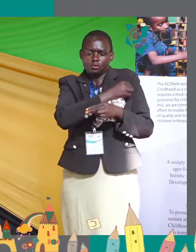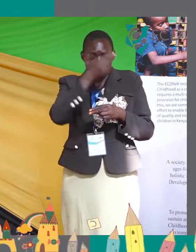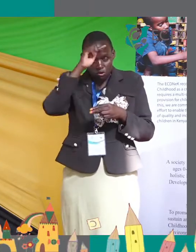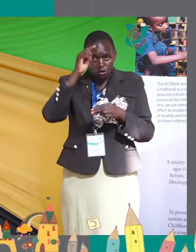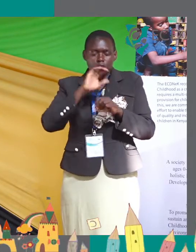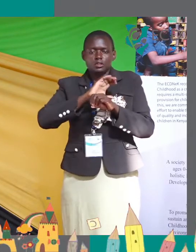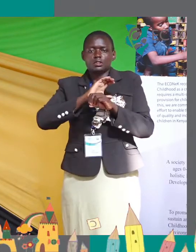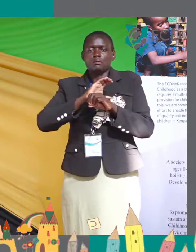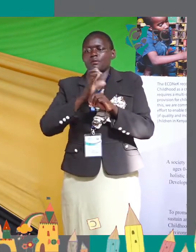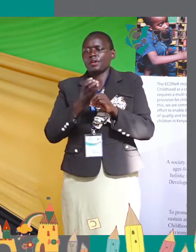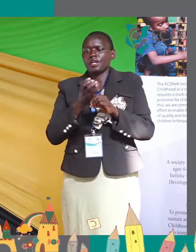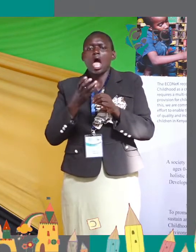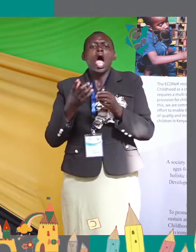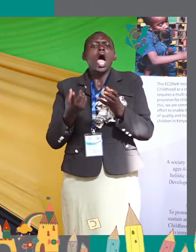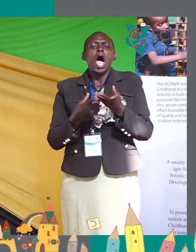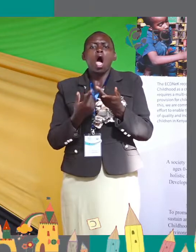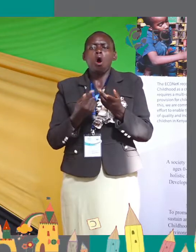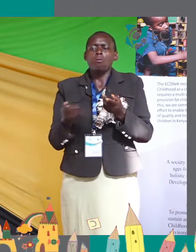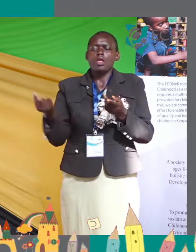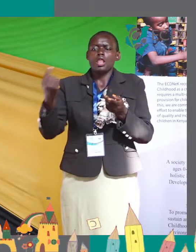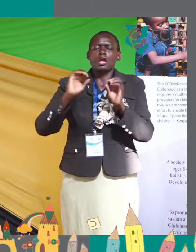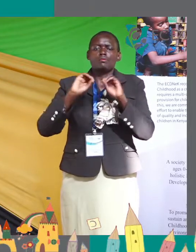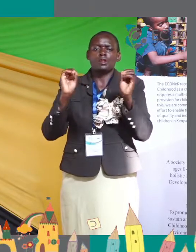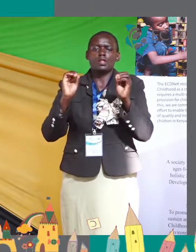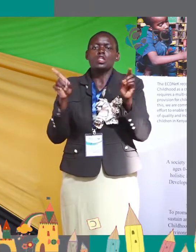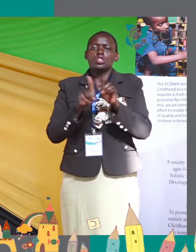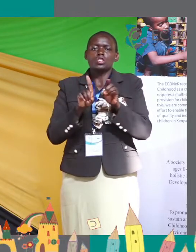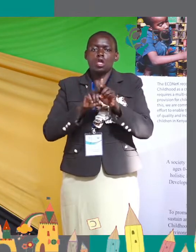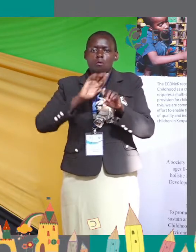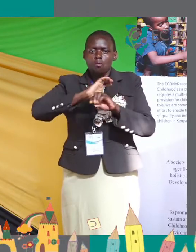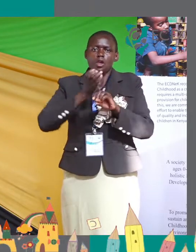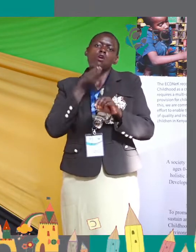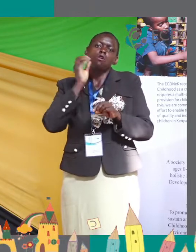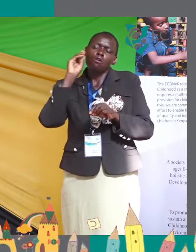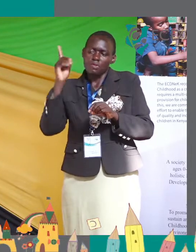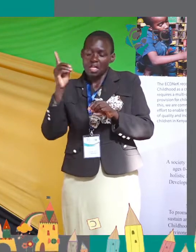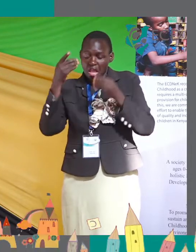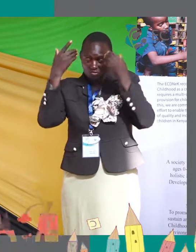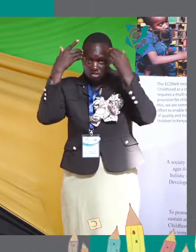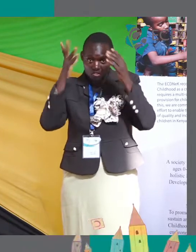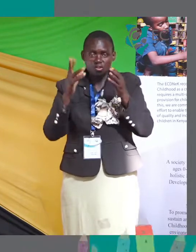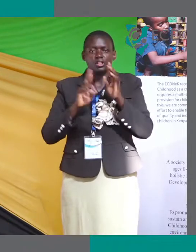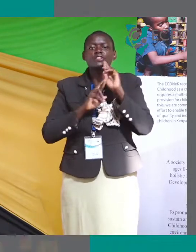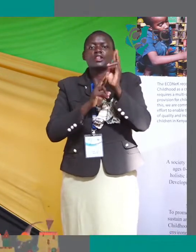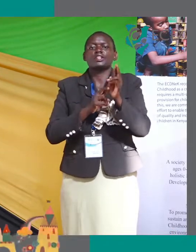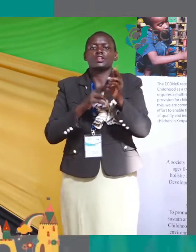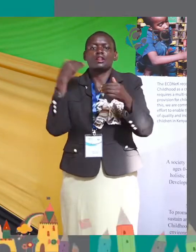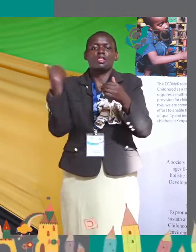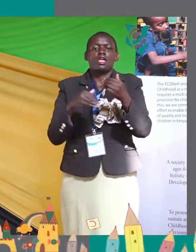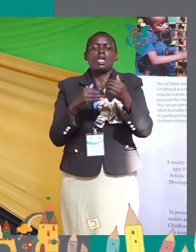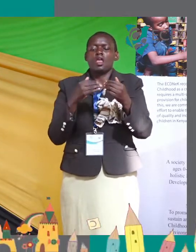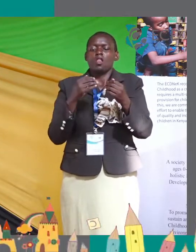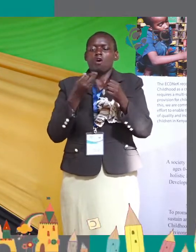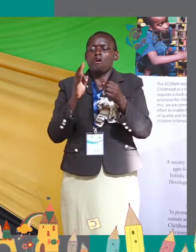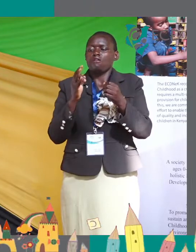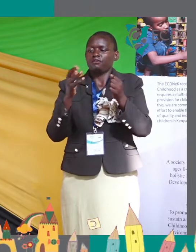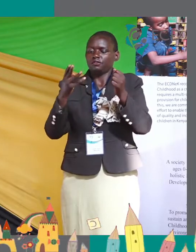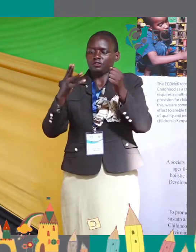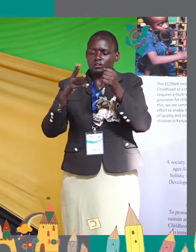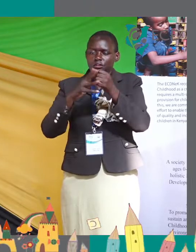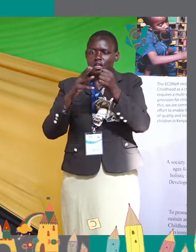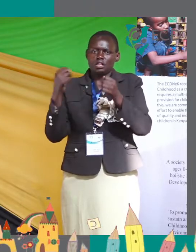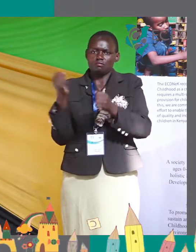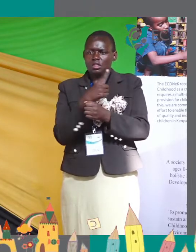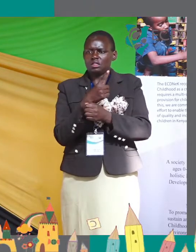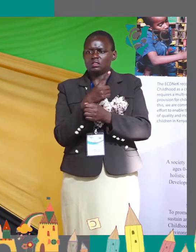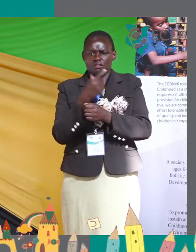How many did not come and were pregnant at home? And we don't know the results at the end of the 9 months.